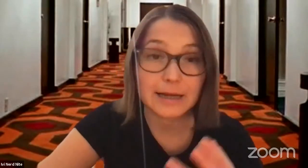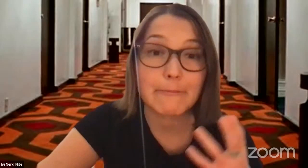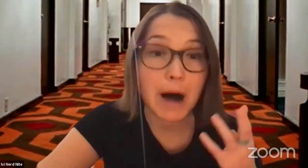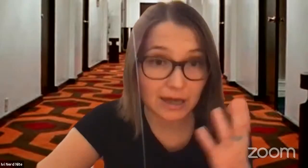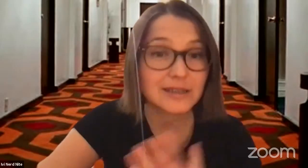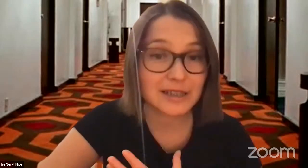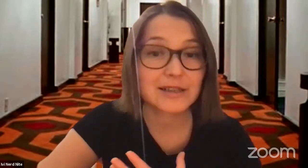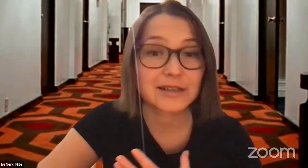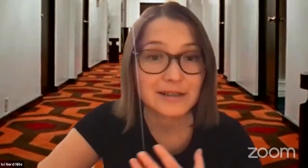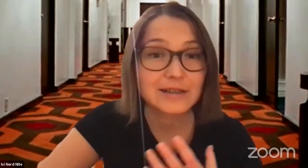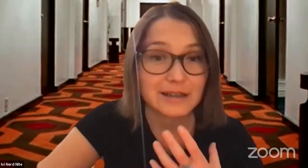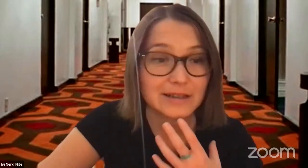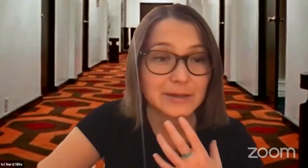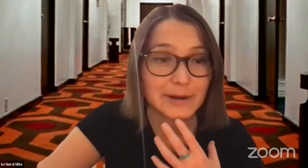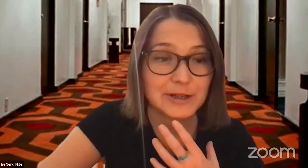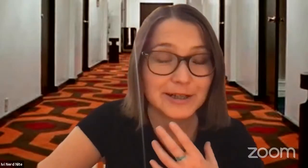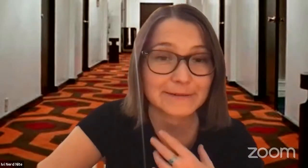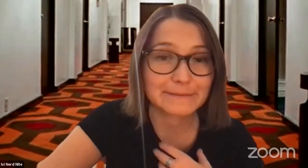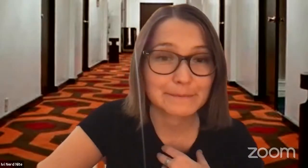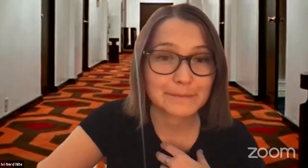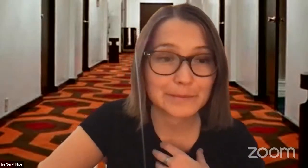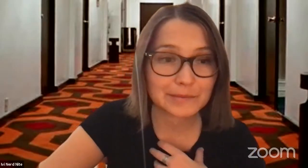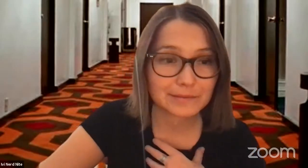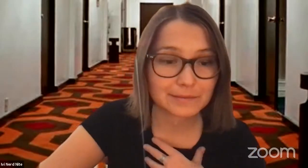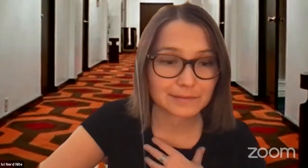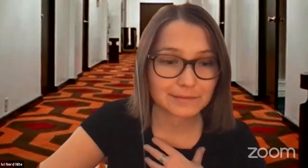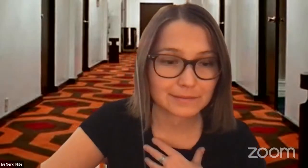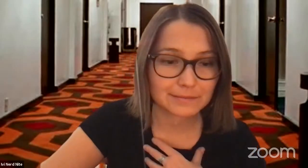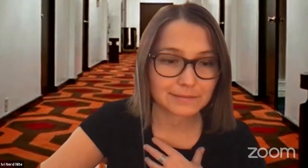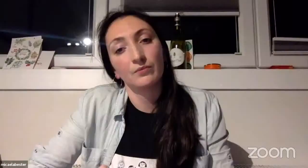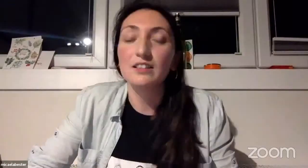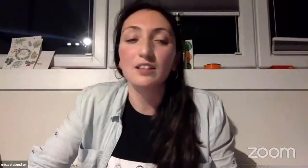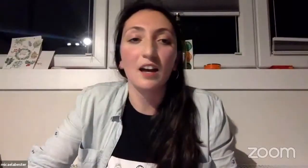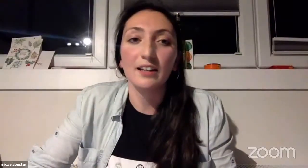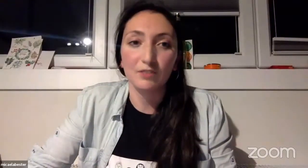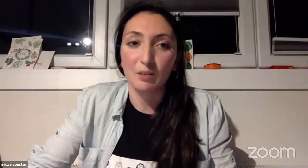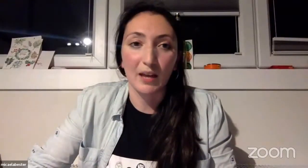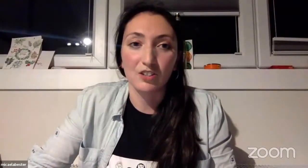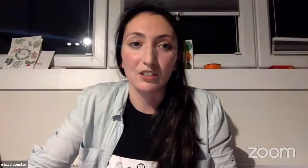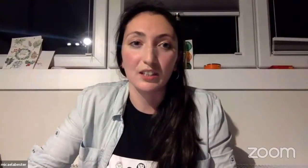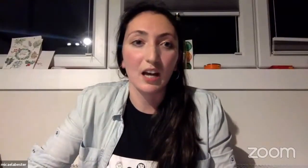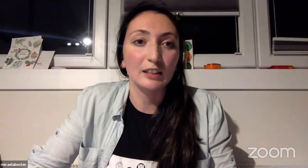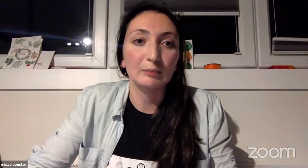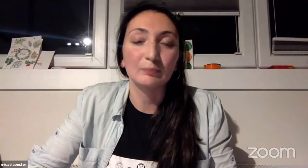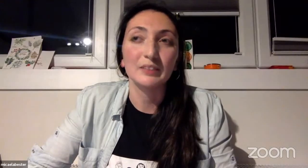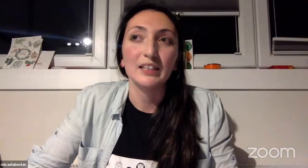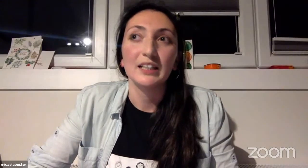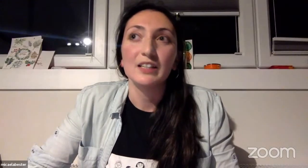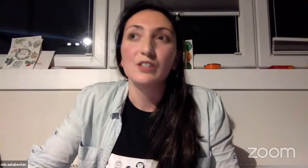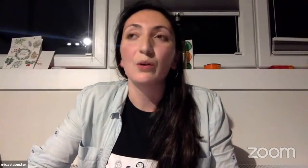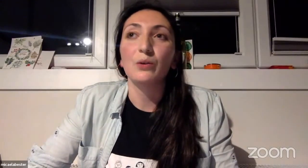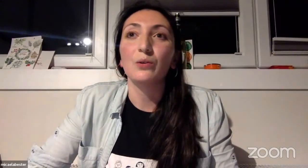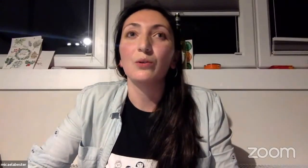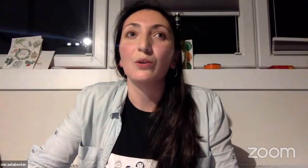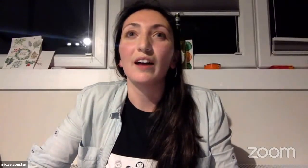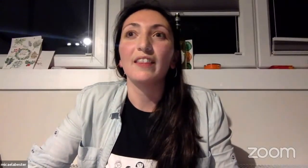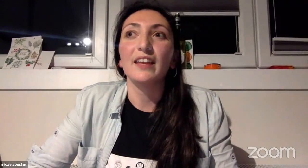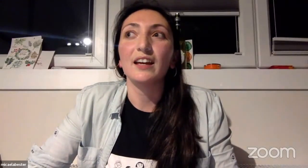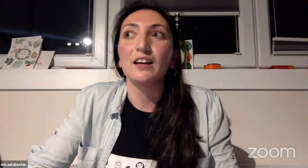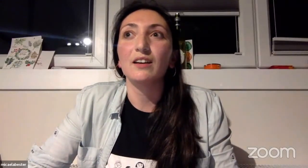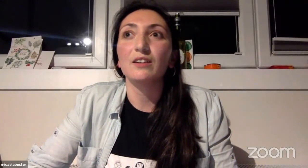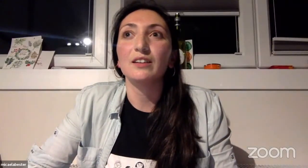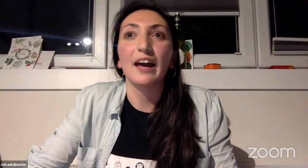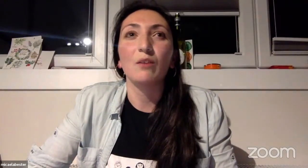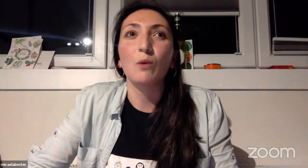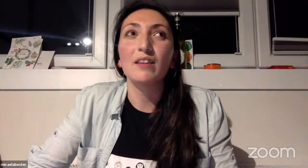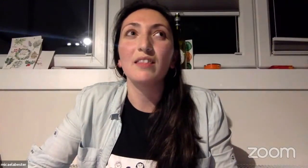and masks, especially? Oh, I can't even imagine. So I